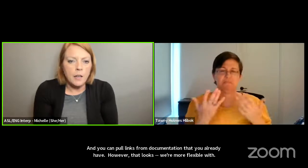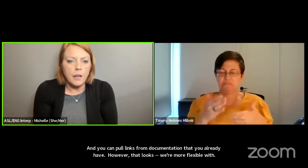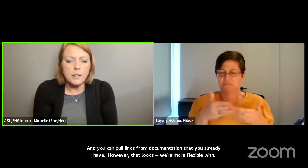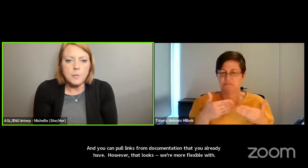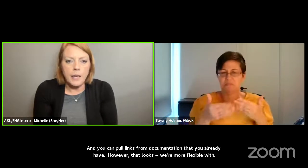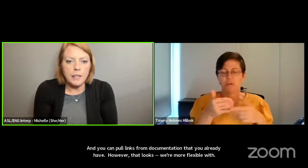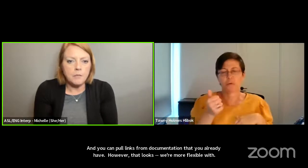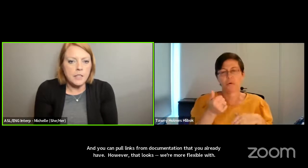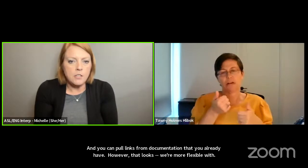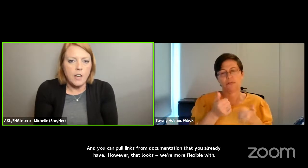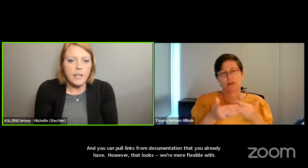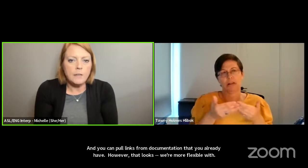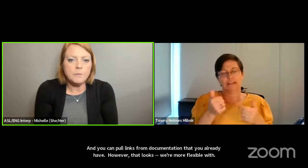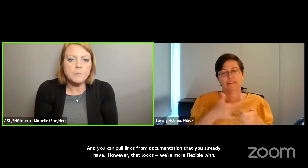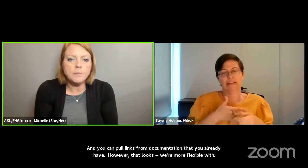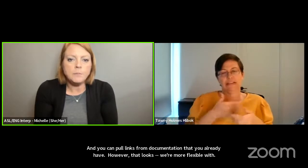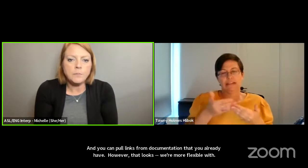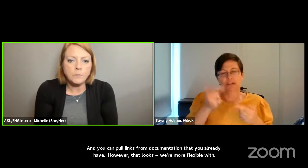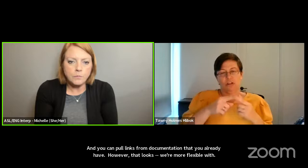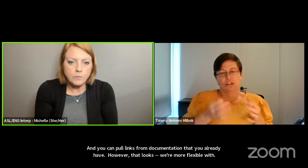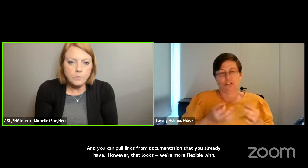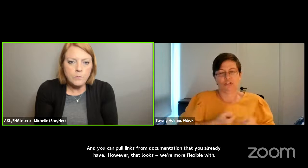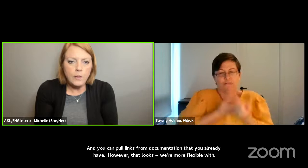briefly explain. That's fine.